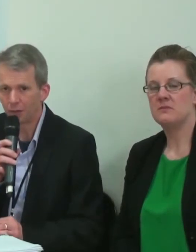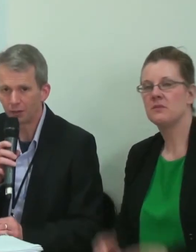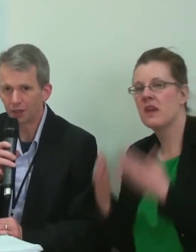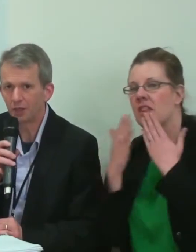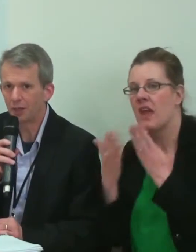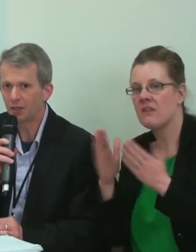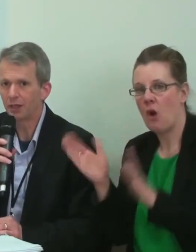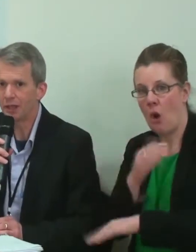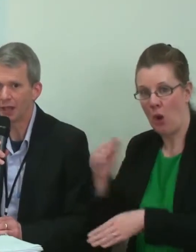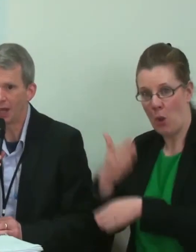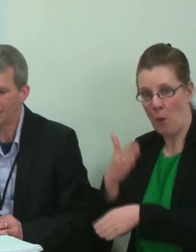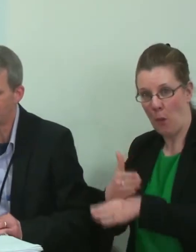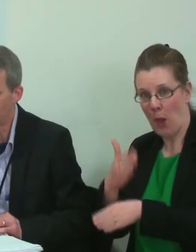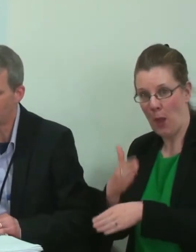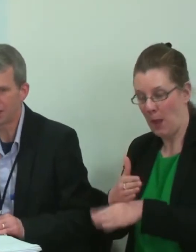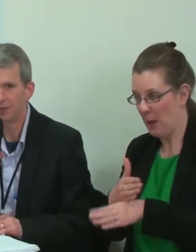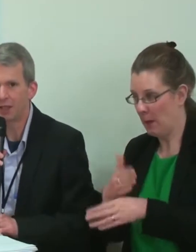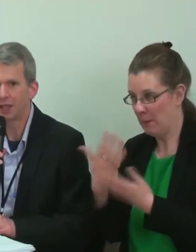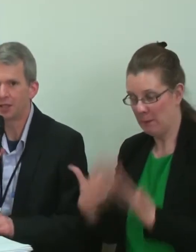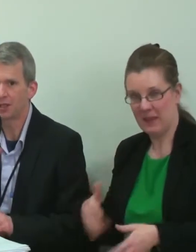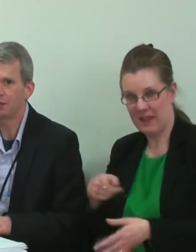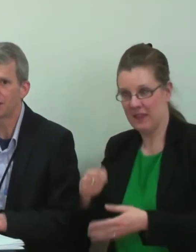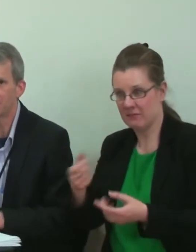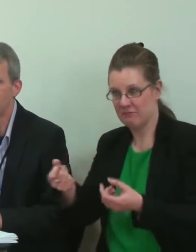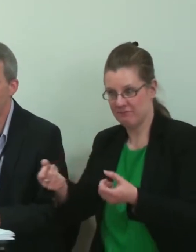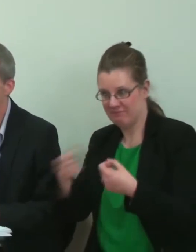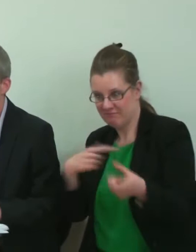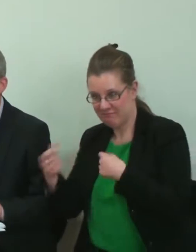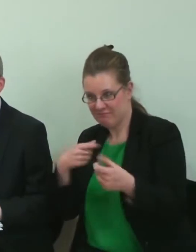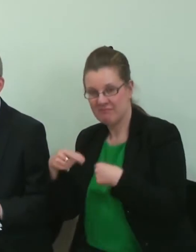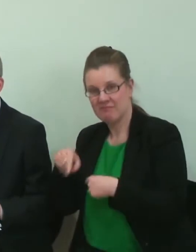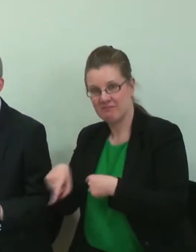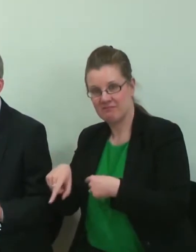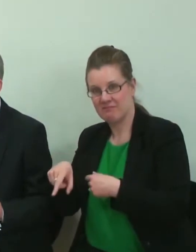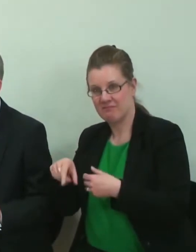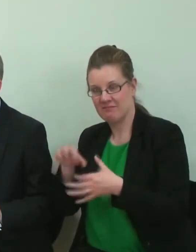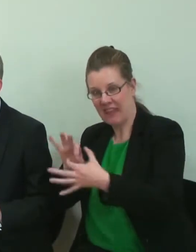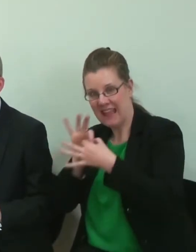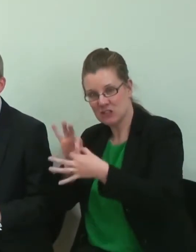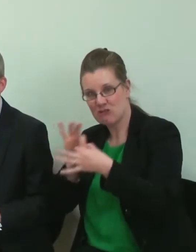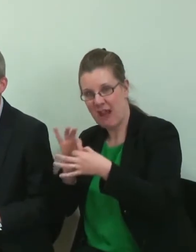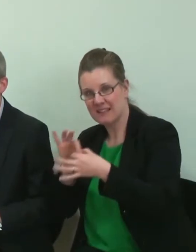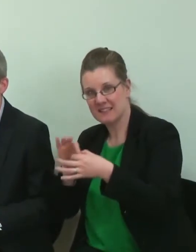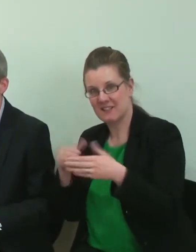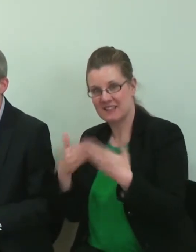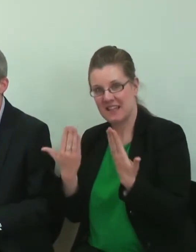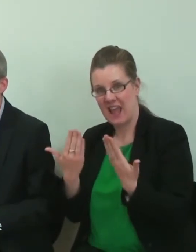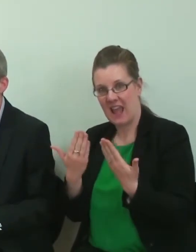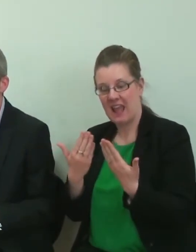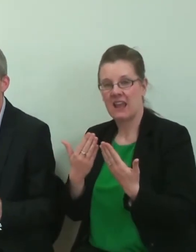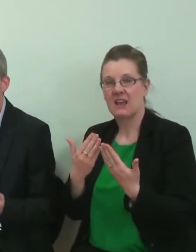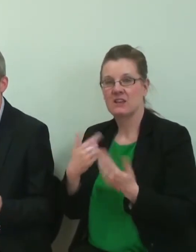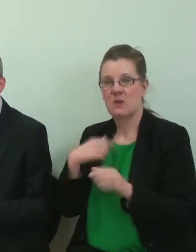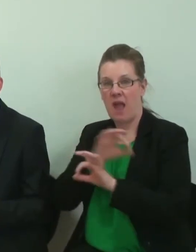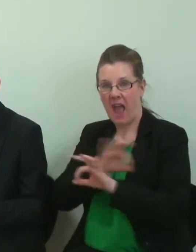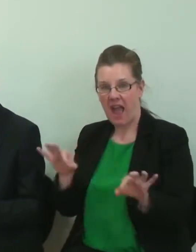Thank you for all the work that you've been doing, and obviously feeding into this interactive day that's been devised. So we're asking